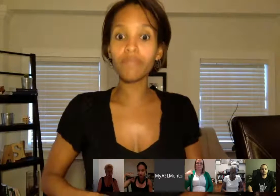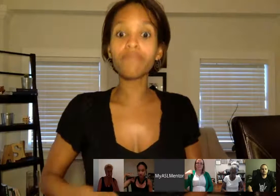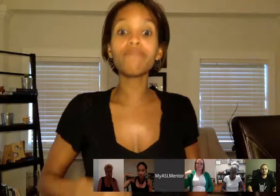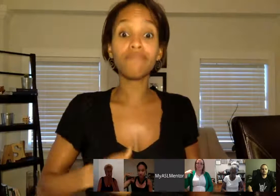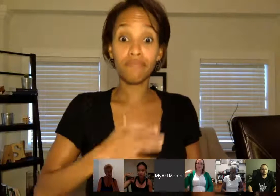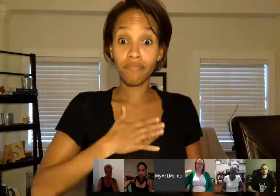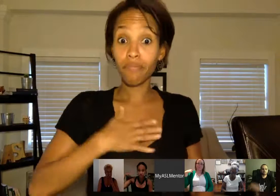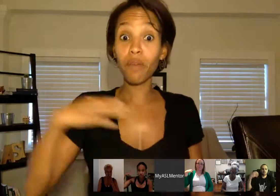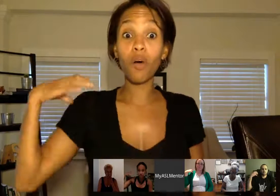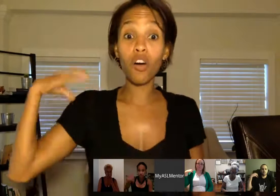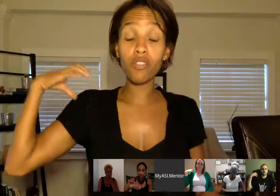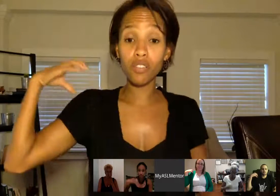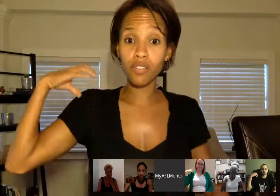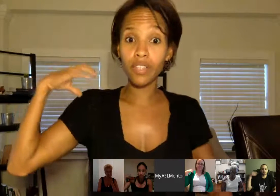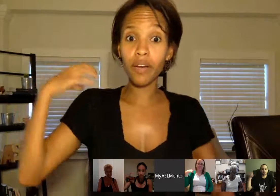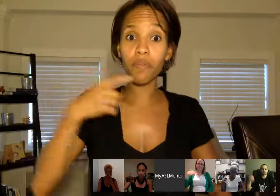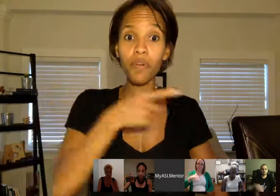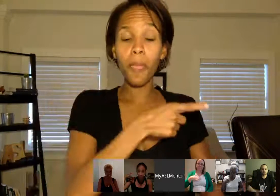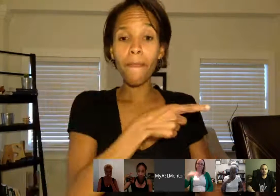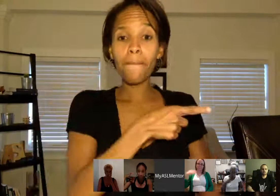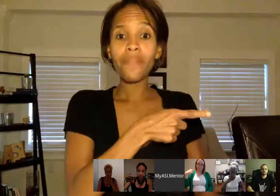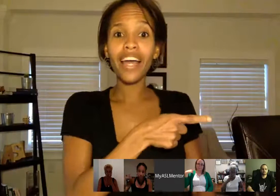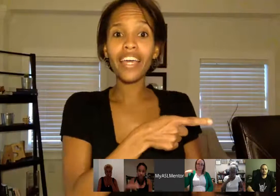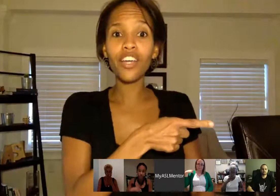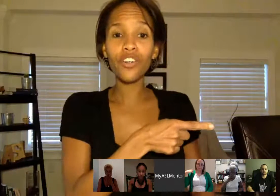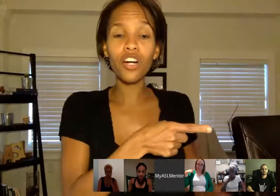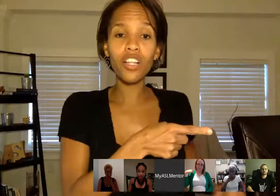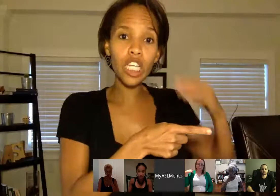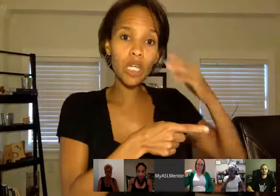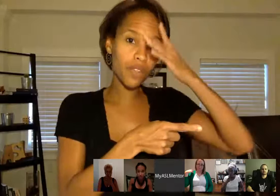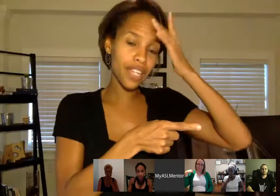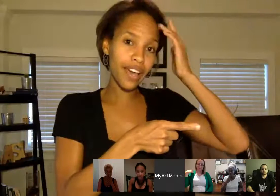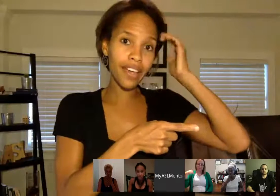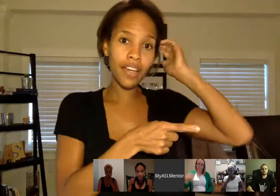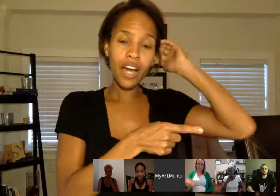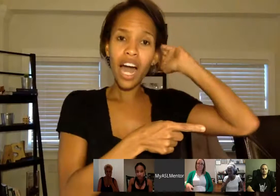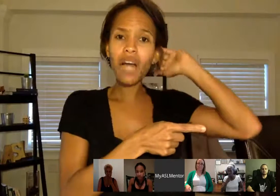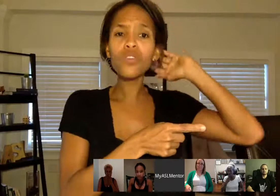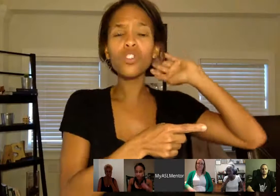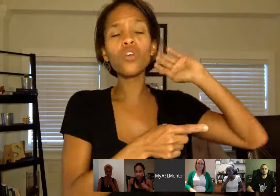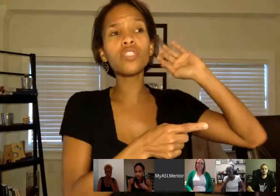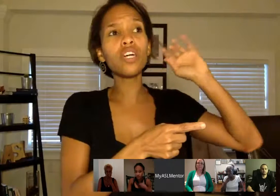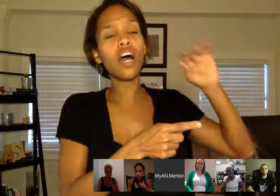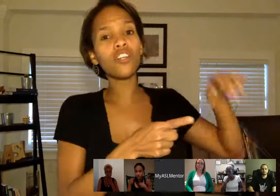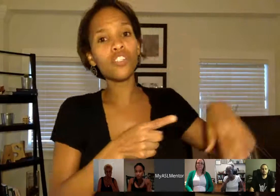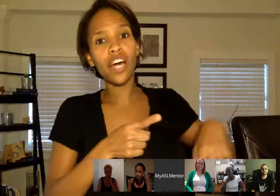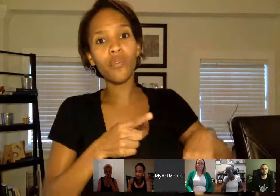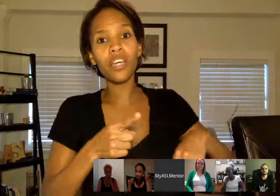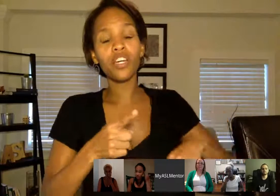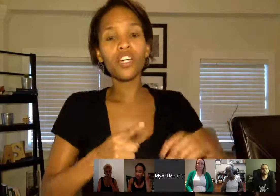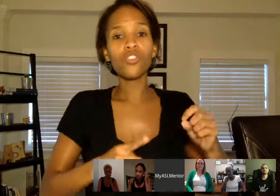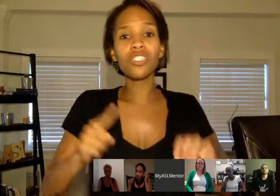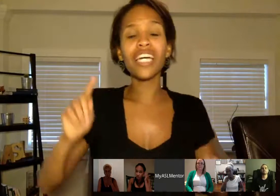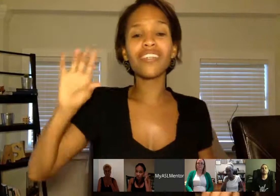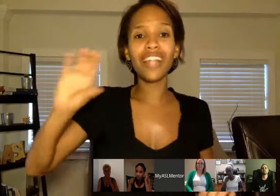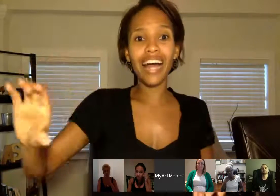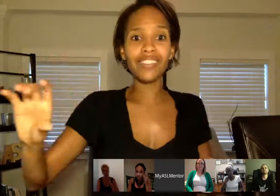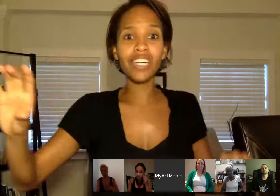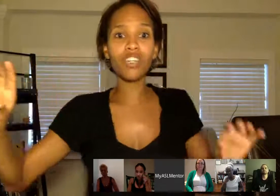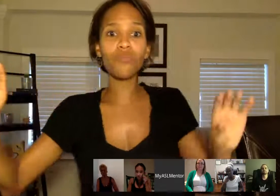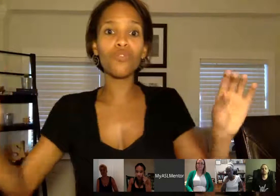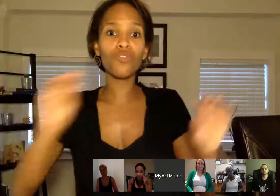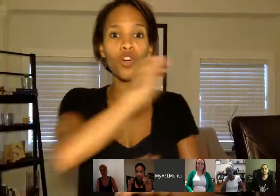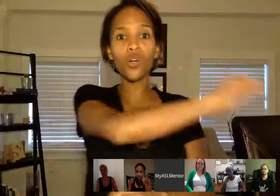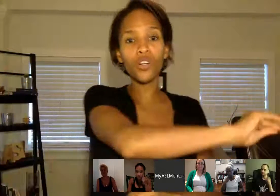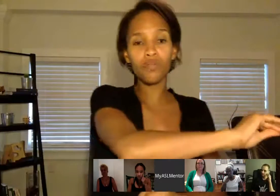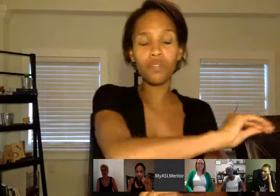one? My boss, yep. I hear a lot of people say, I was told in college that we just take the last thing,